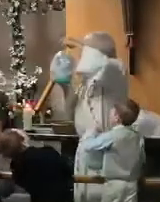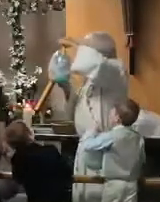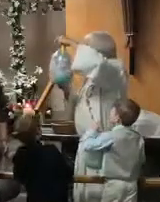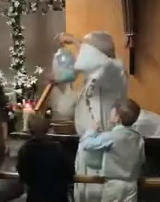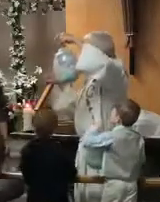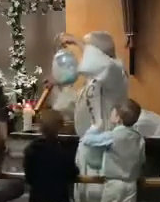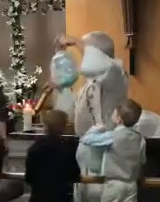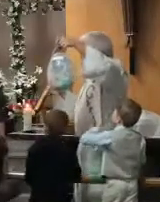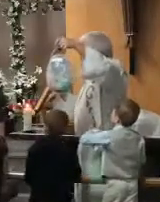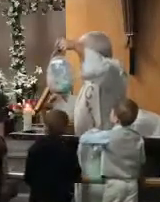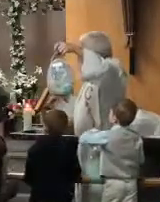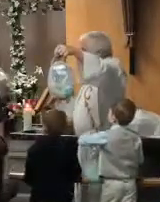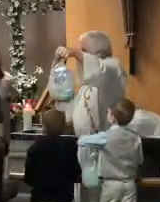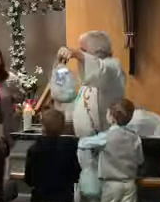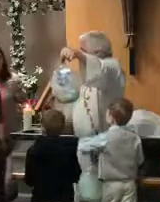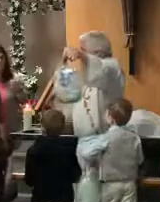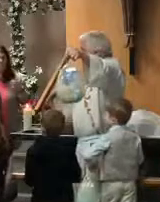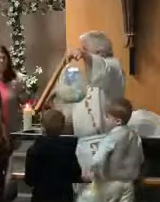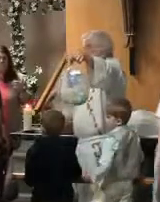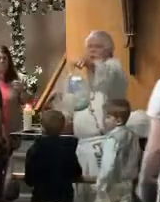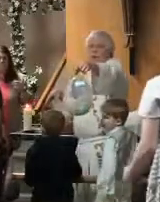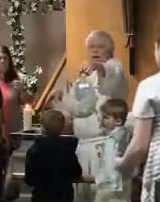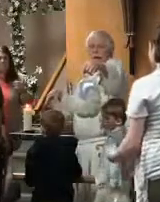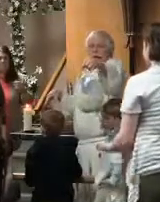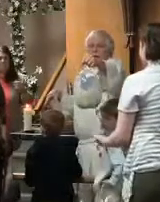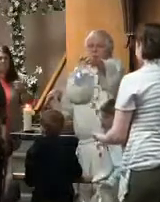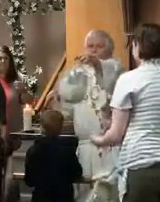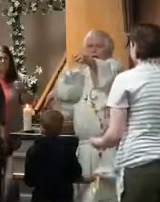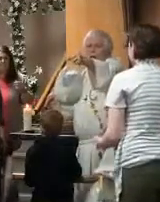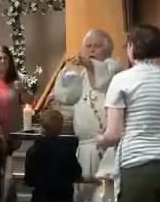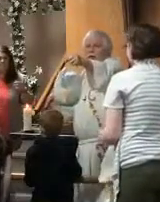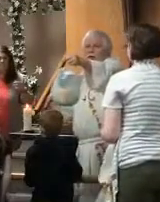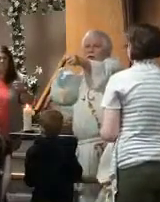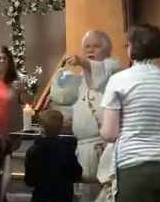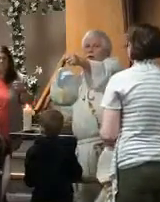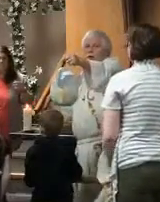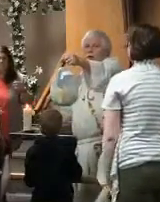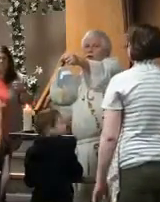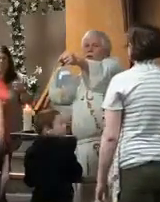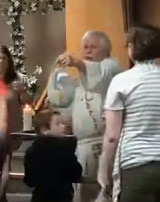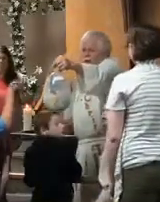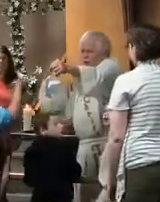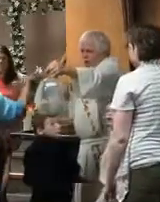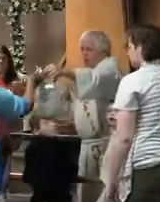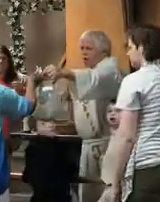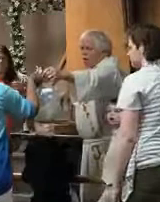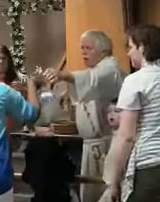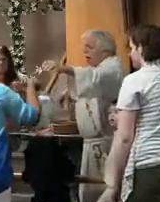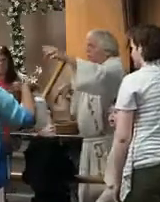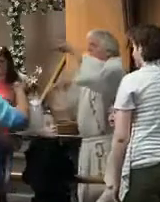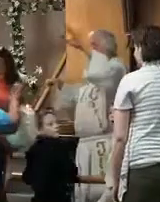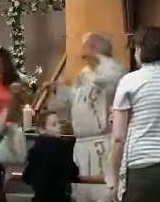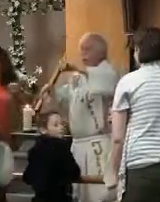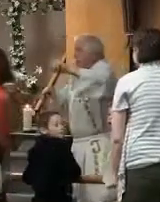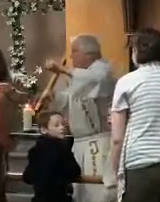I got this for her. You have Wyatt's? She's sharing that with Wyatt. Oh, okay. Here you go. You can have a candy.